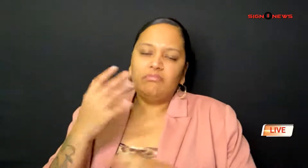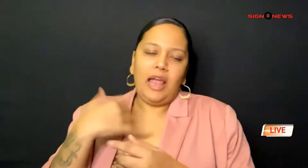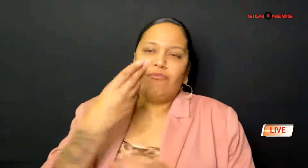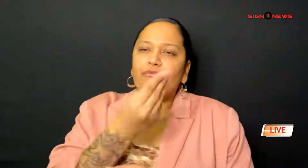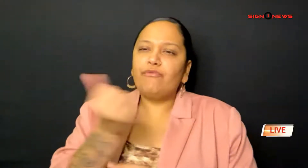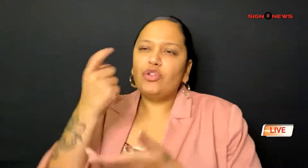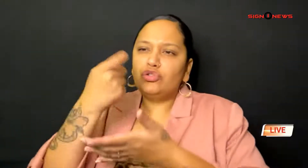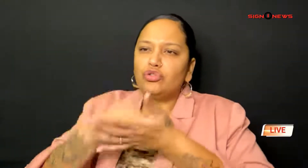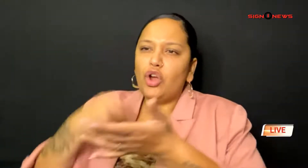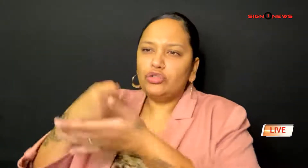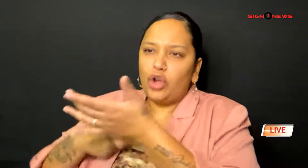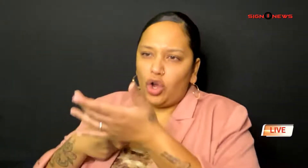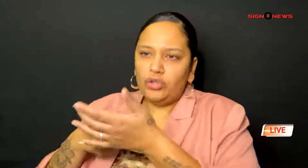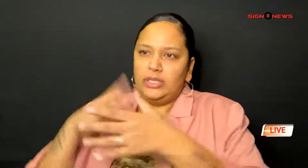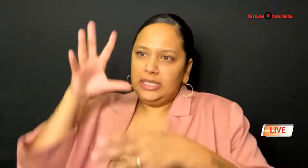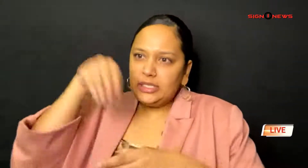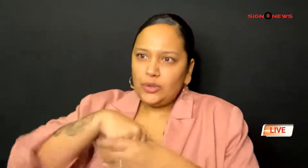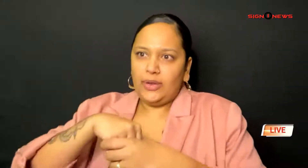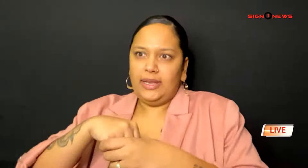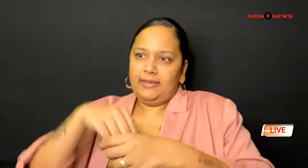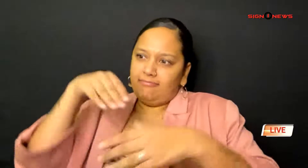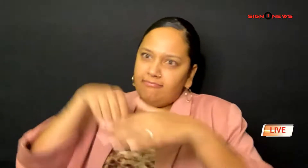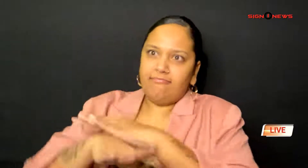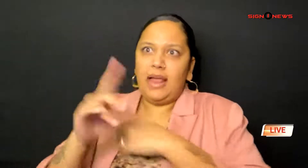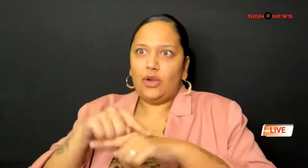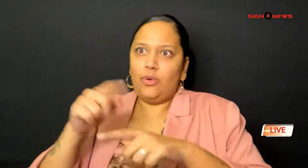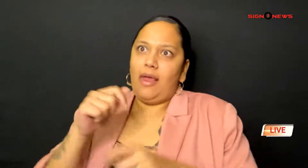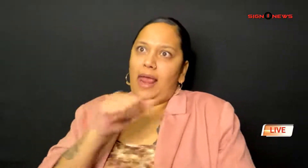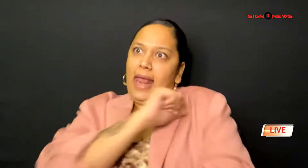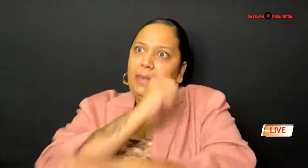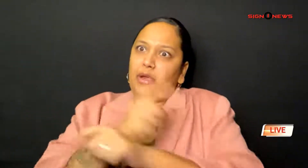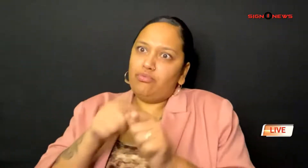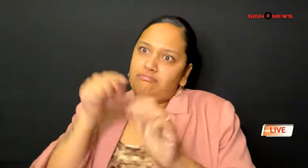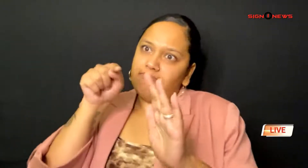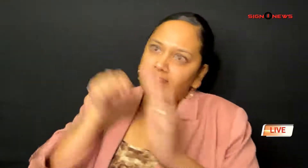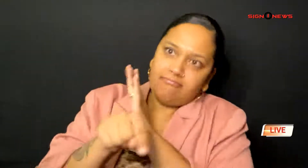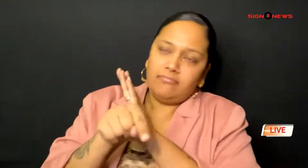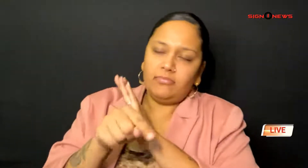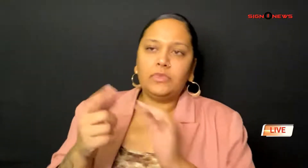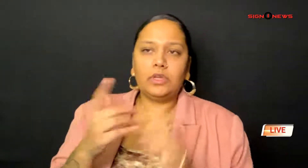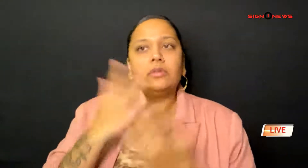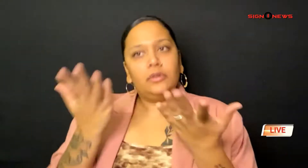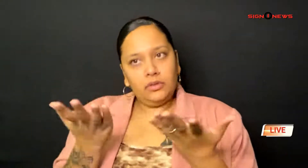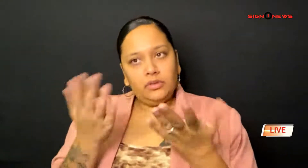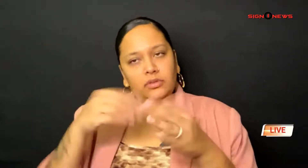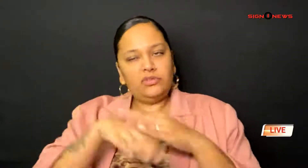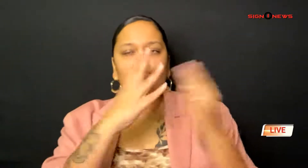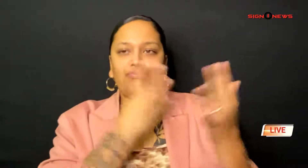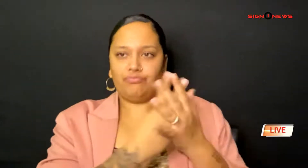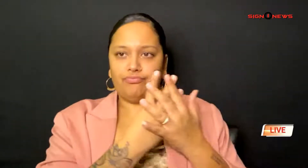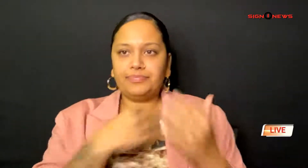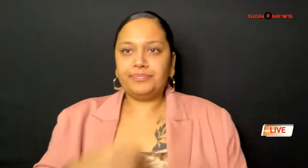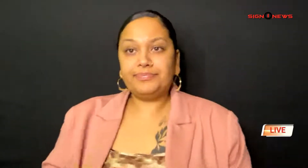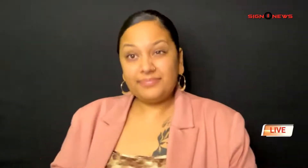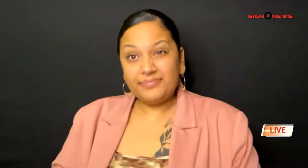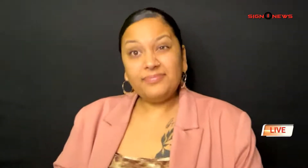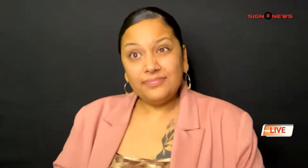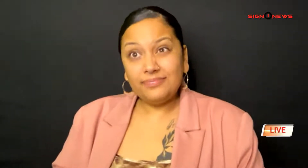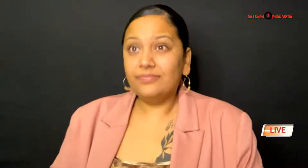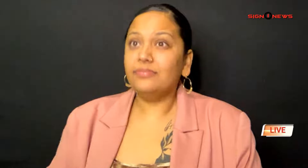hospital. DePape is being held on several charges, including attempted homicide.